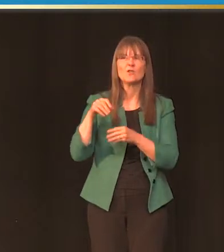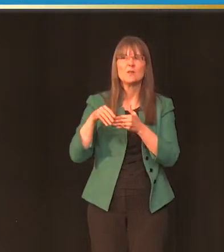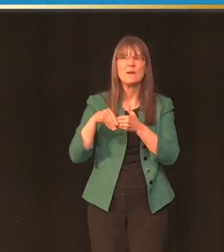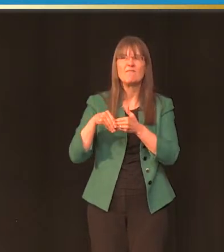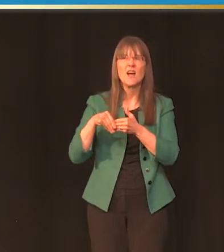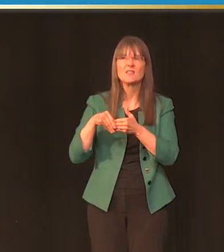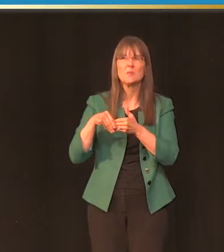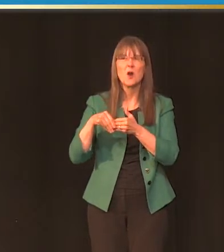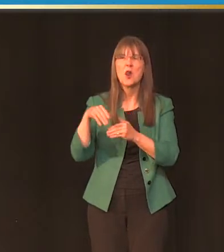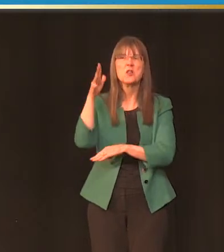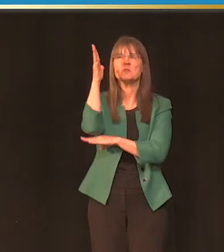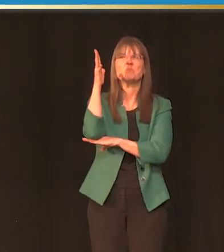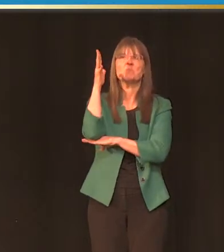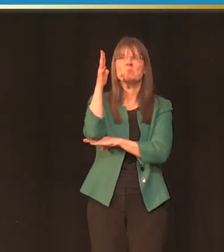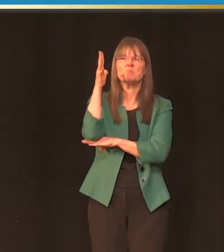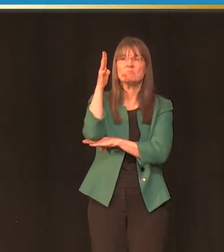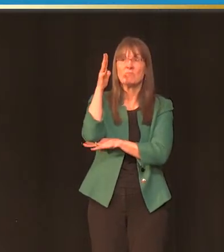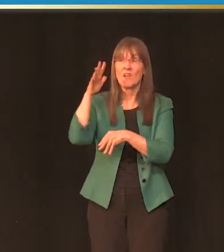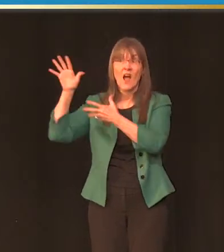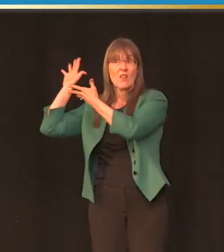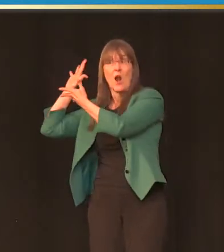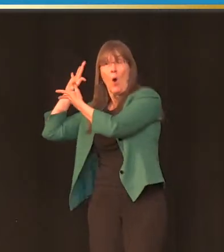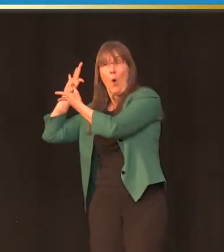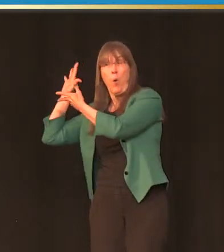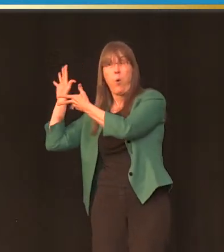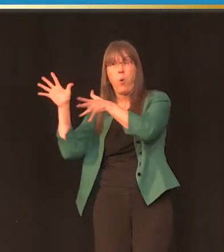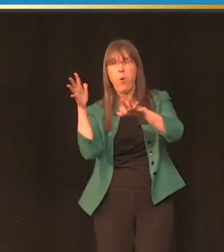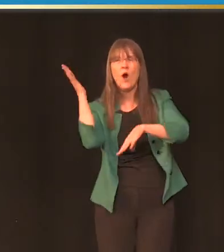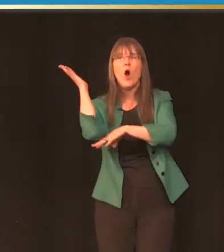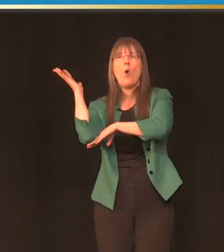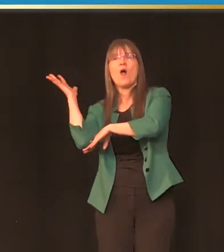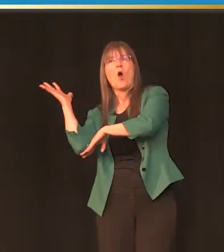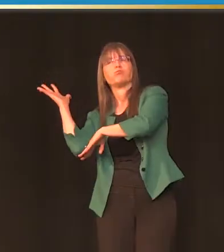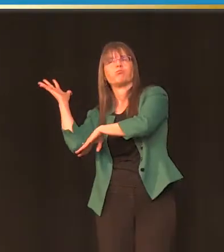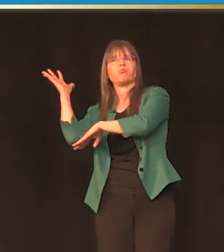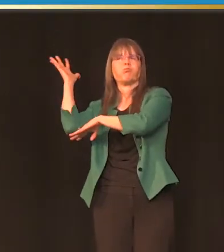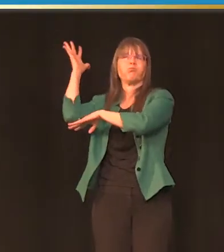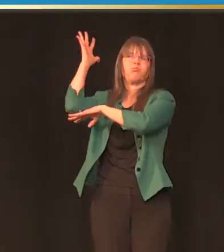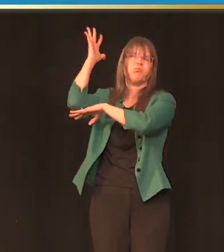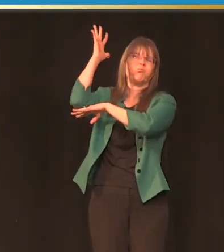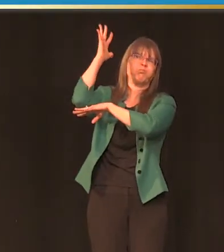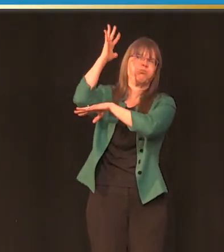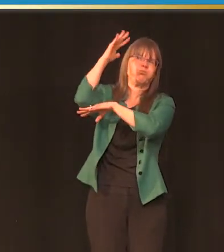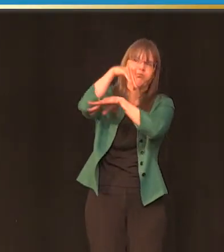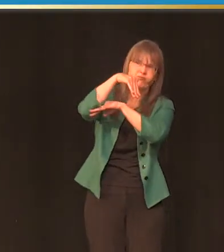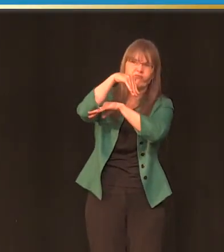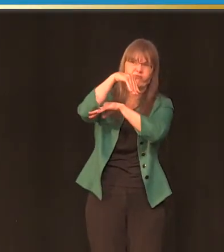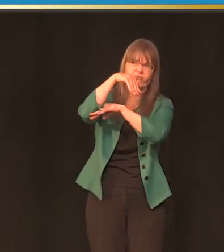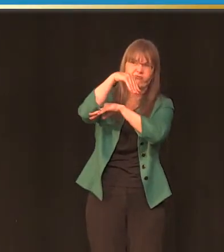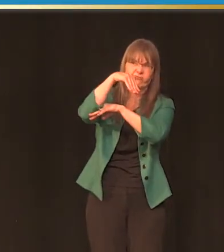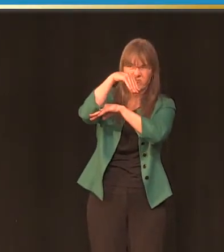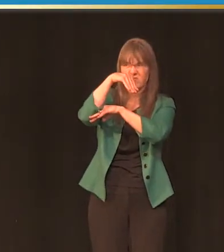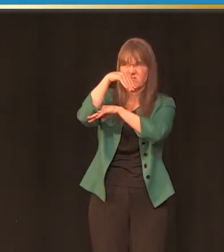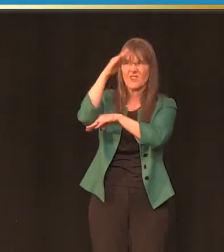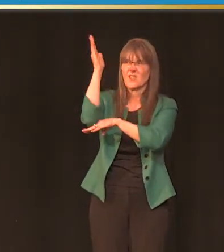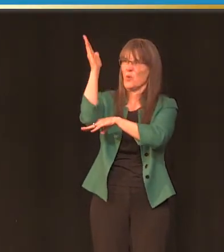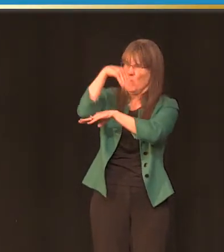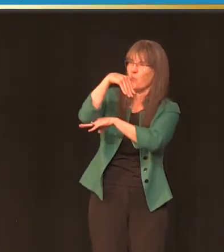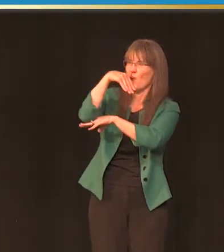If that tree were to be rigid and refuse to bend, a wind gust would come along and surely break